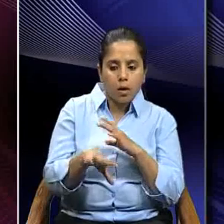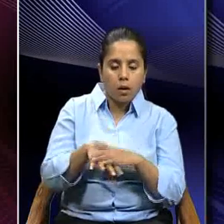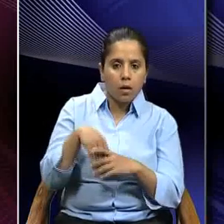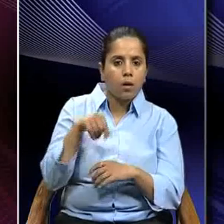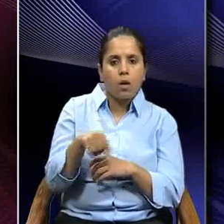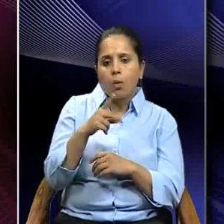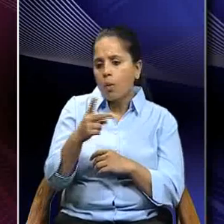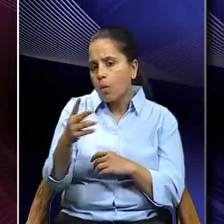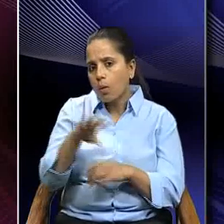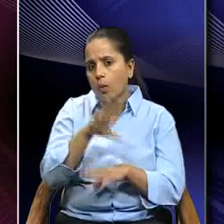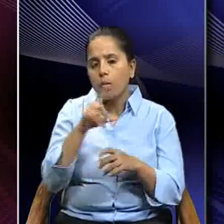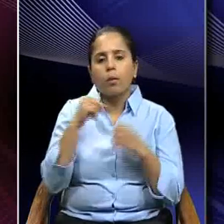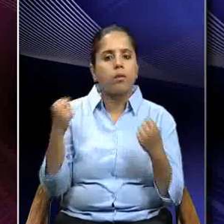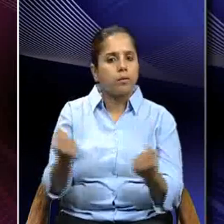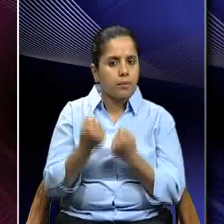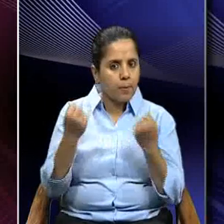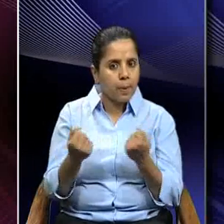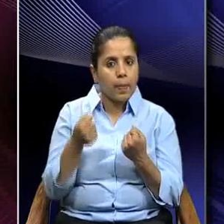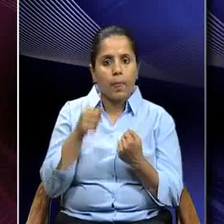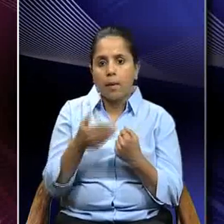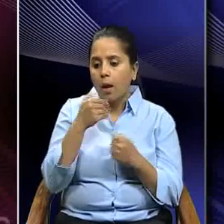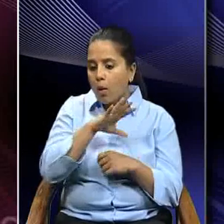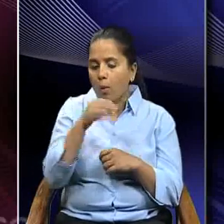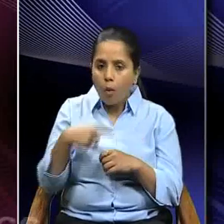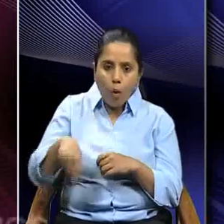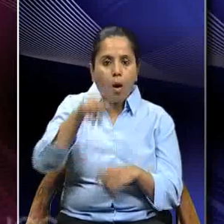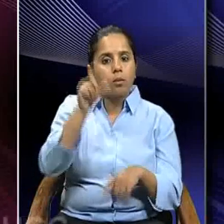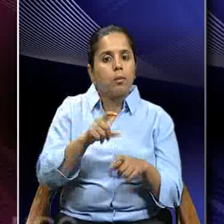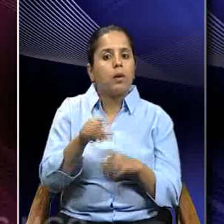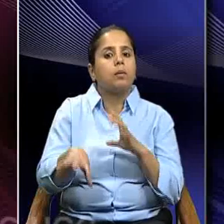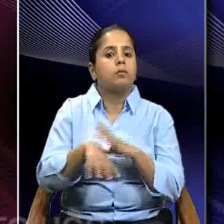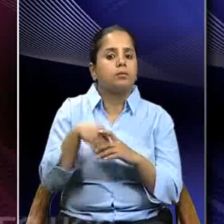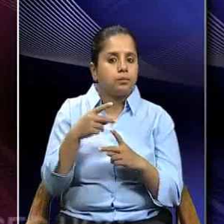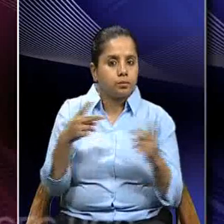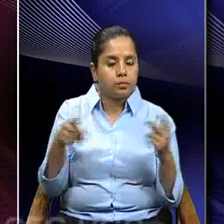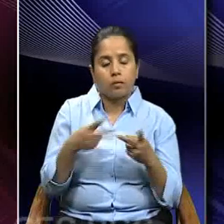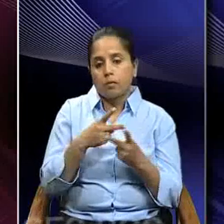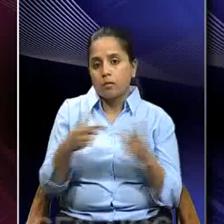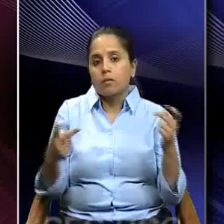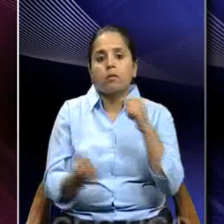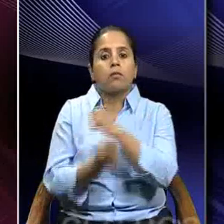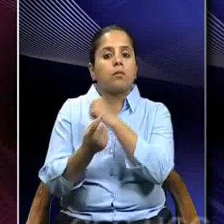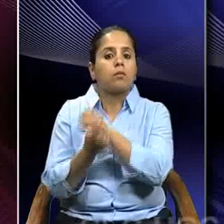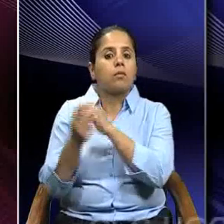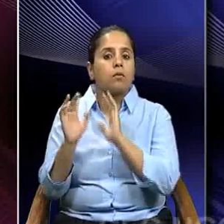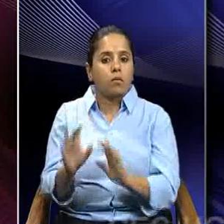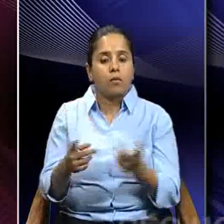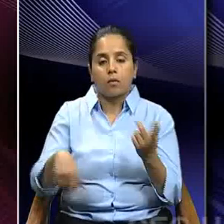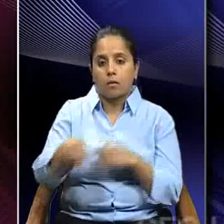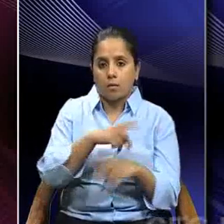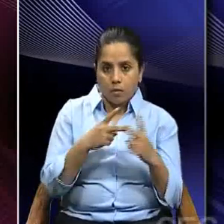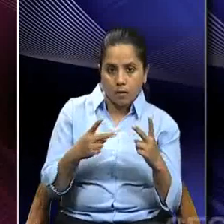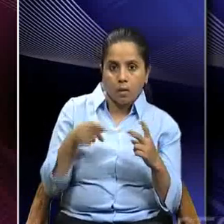every activity, best from each and every human being. And numerous instances are here in front of us which